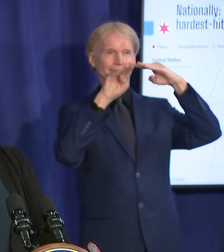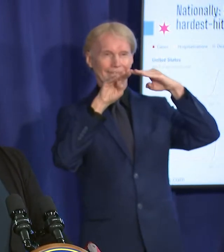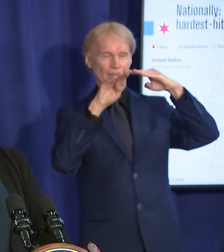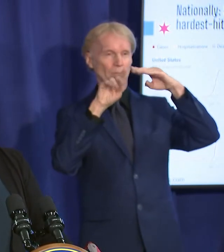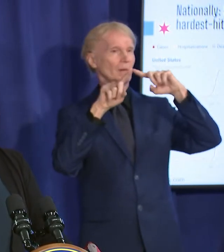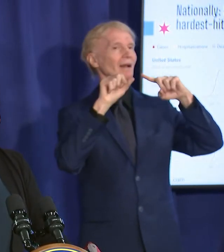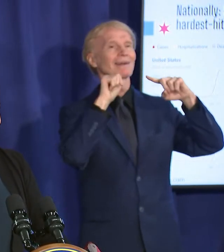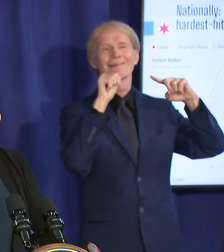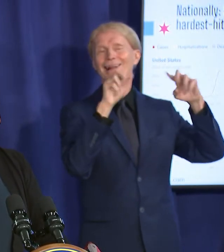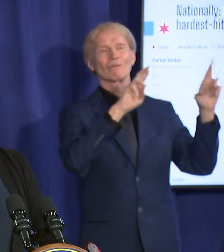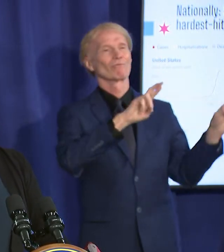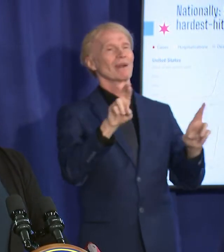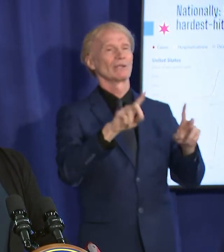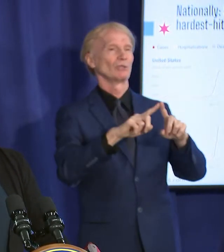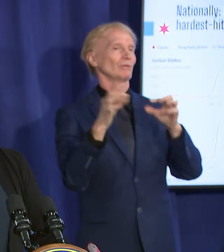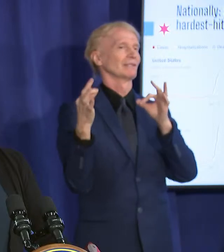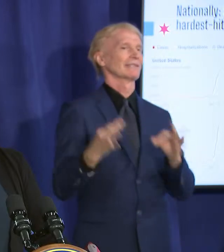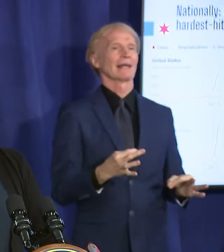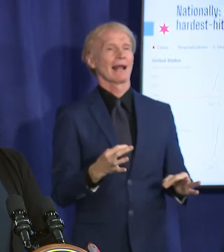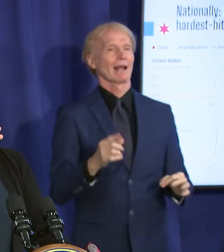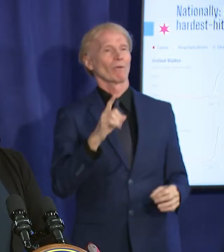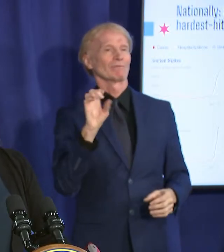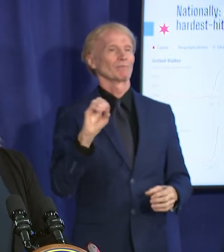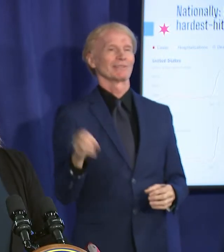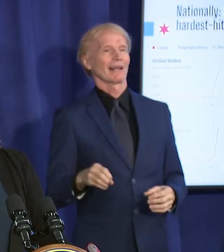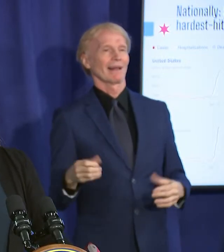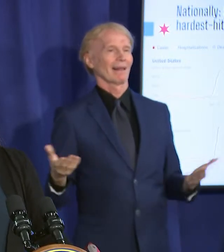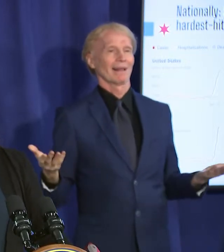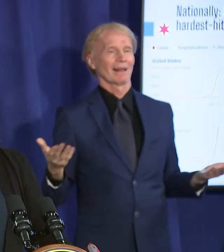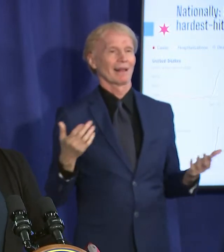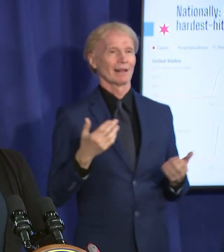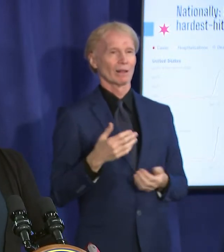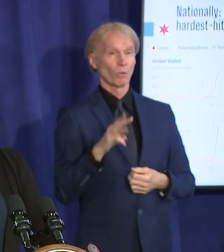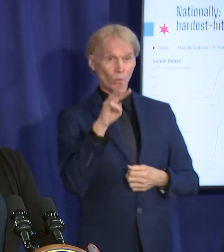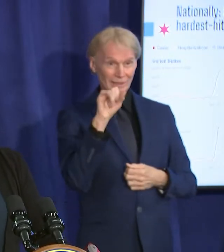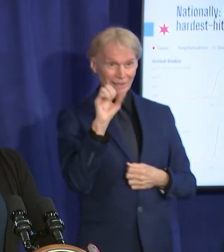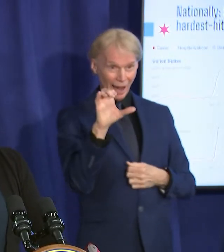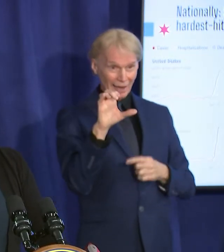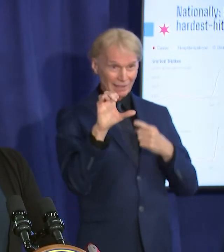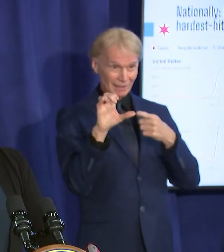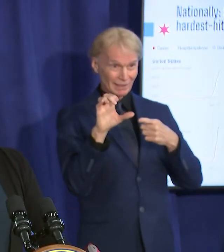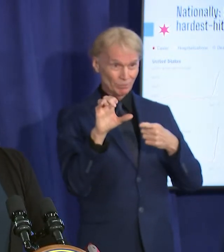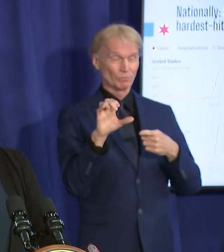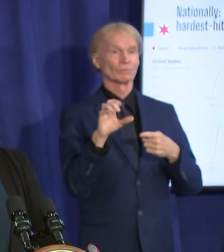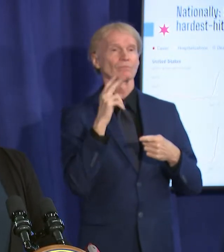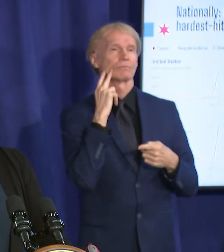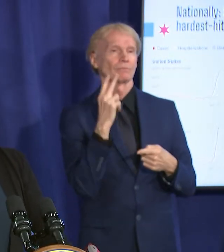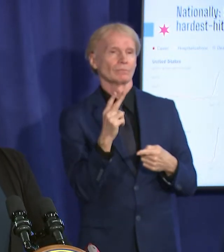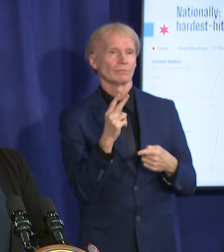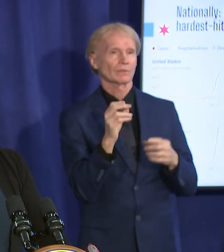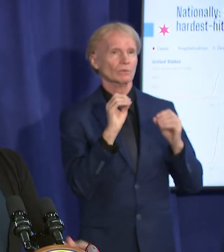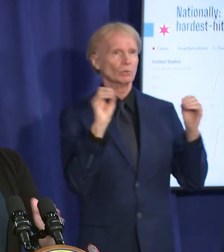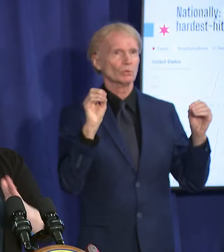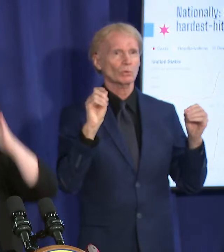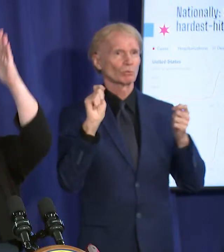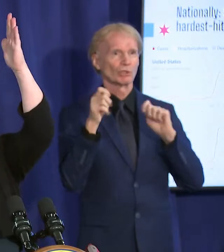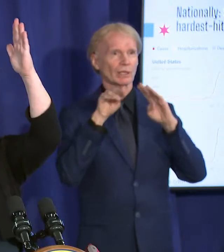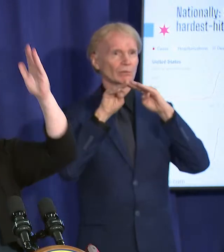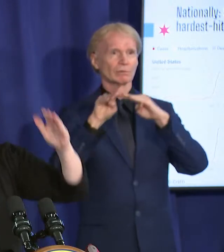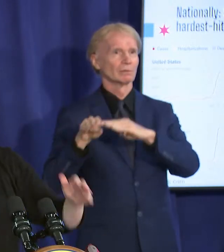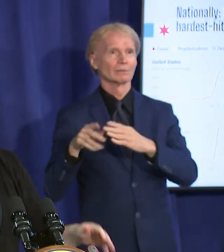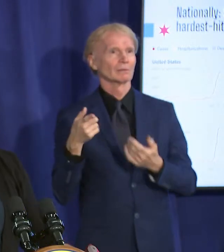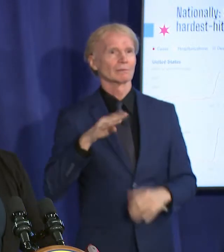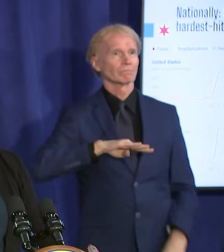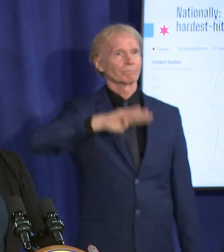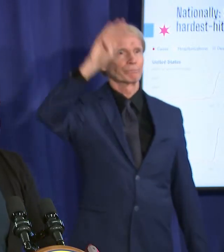all ready to be called yet. And I do want to point out Wisconsin right there has seen no signs of plateauing and has one